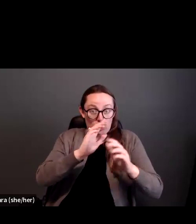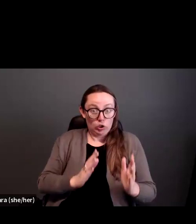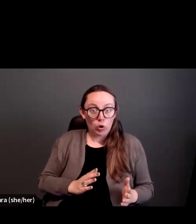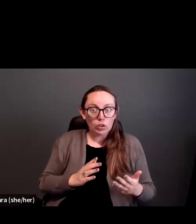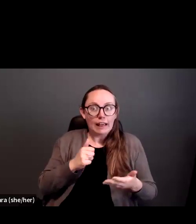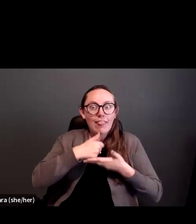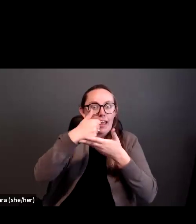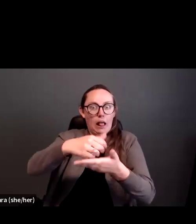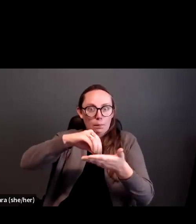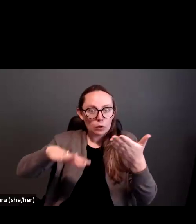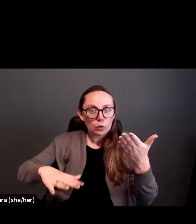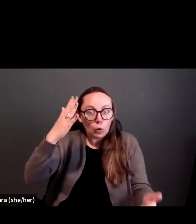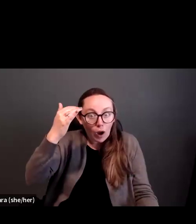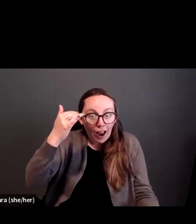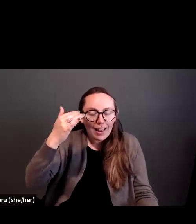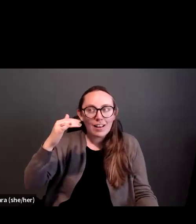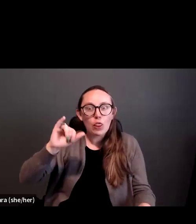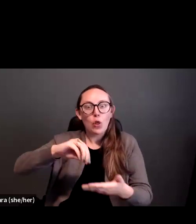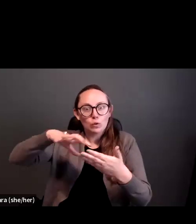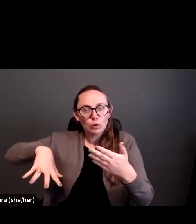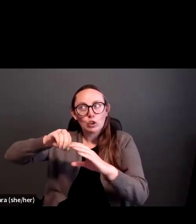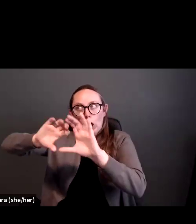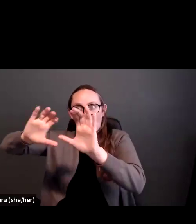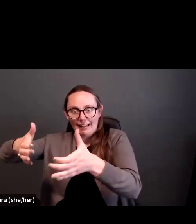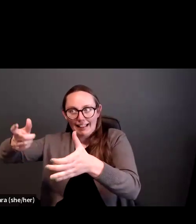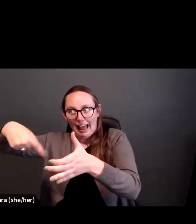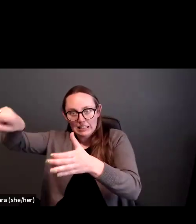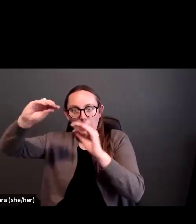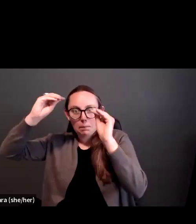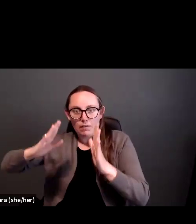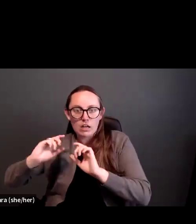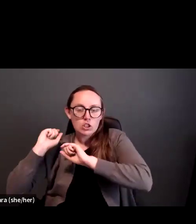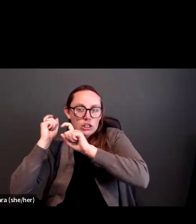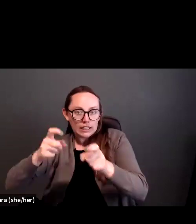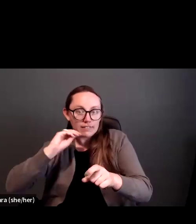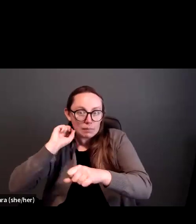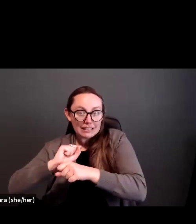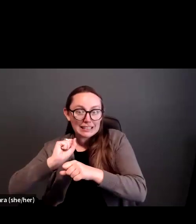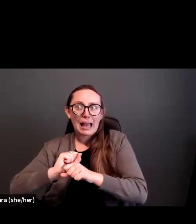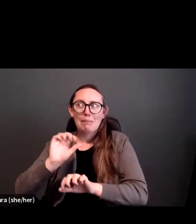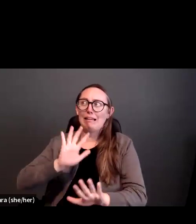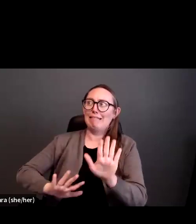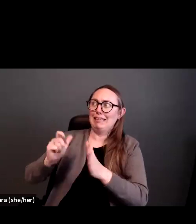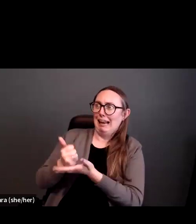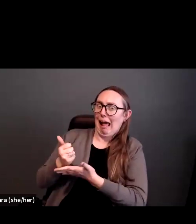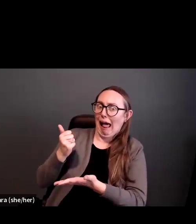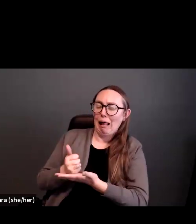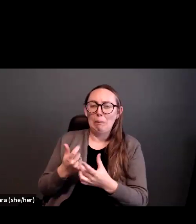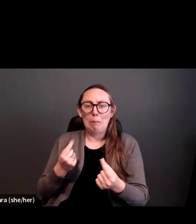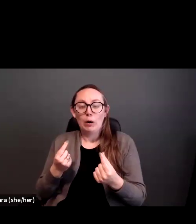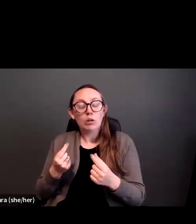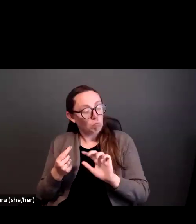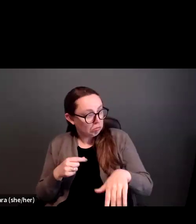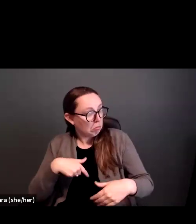the vast majority of students who are coming in are needing help with an assignment in their class. So engagement with your